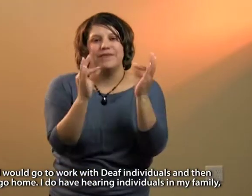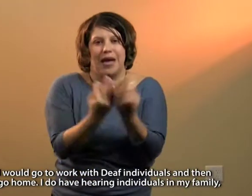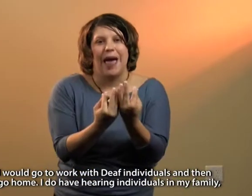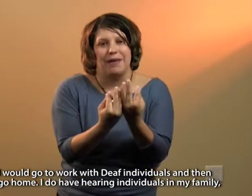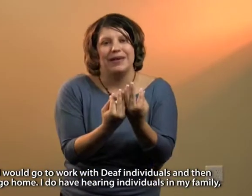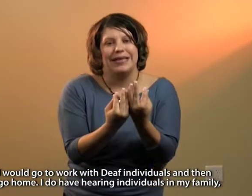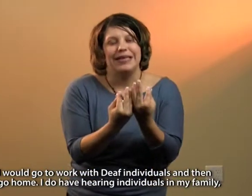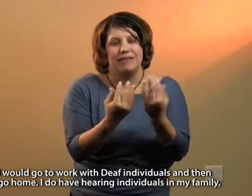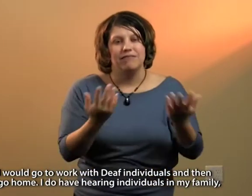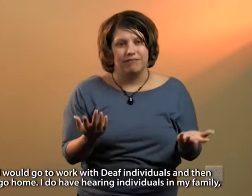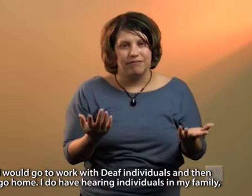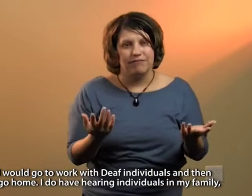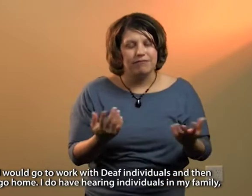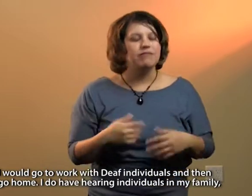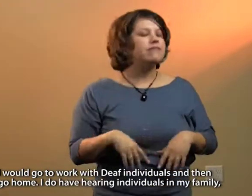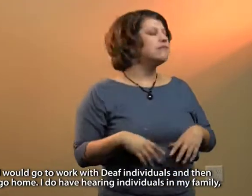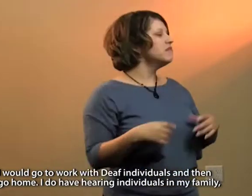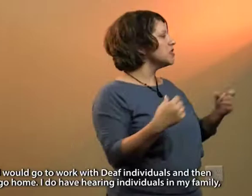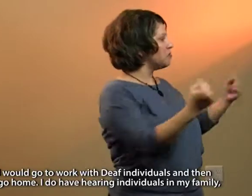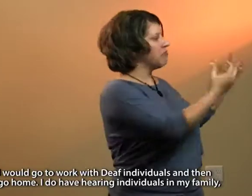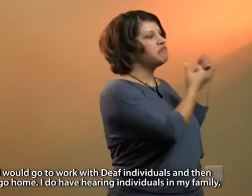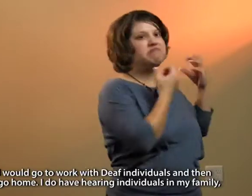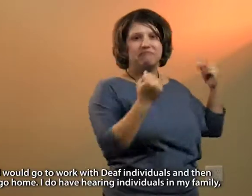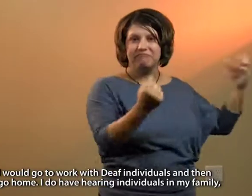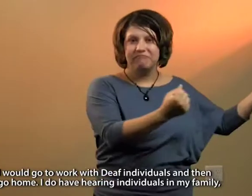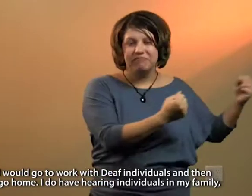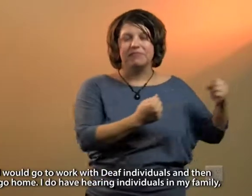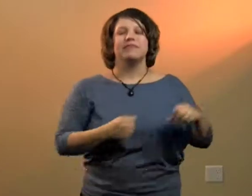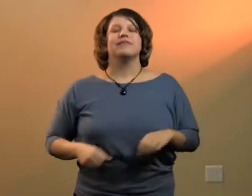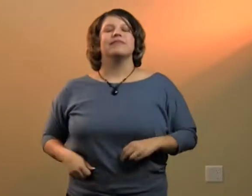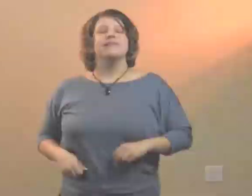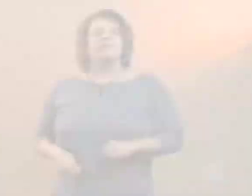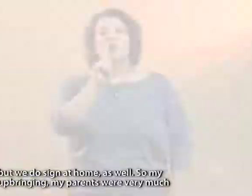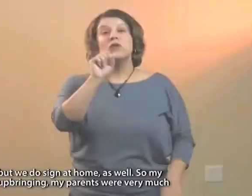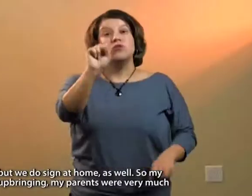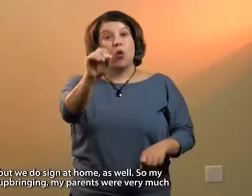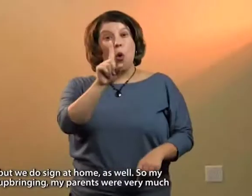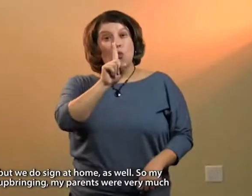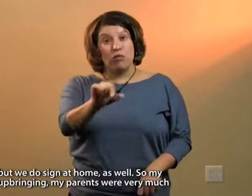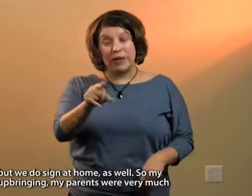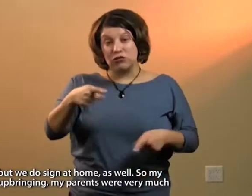And I do have hearing individuals in my family But we do sign at home as well